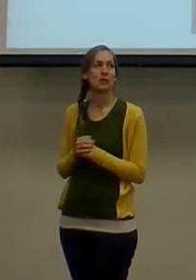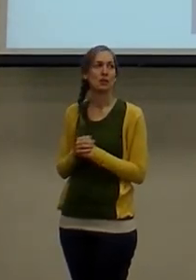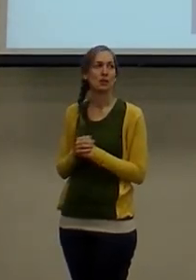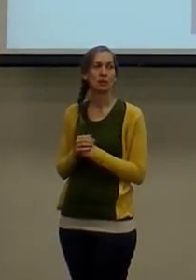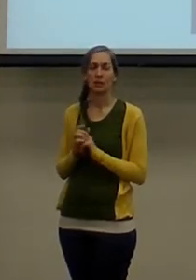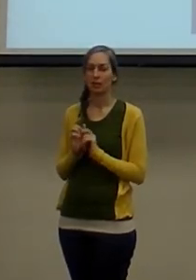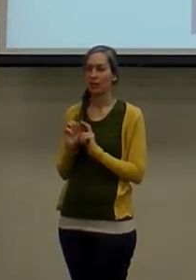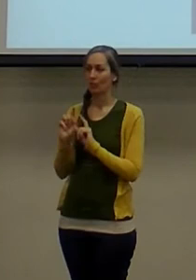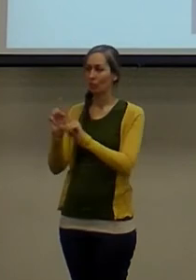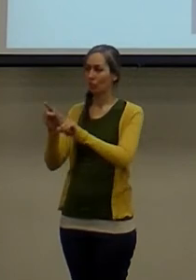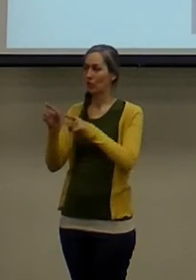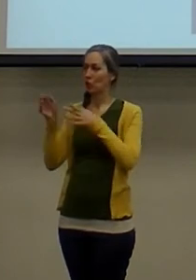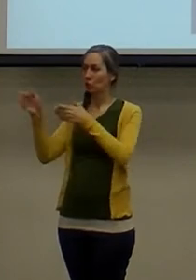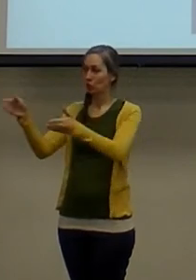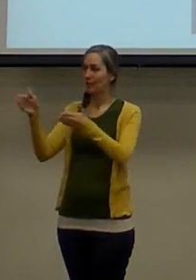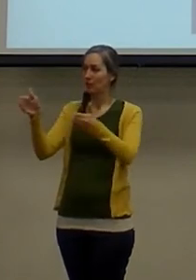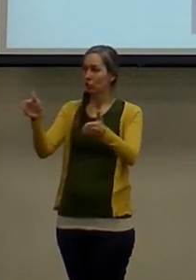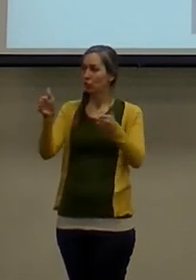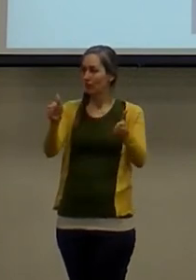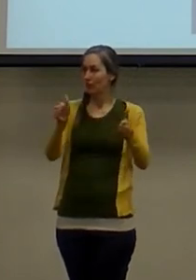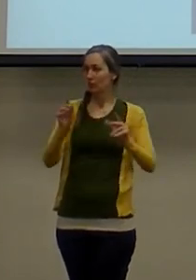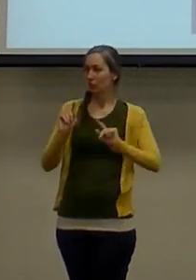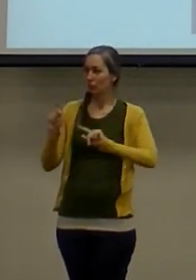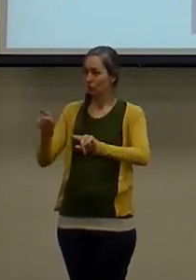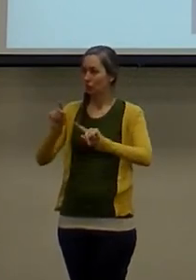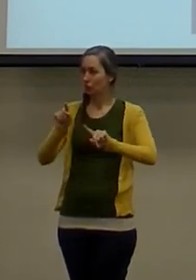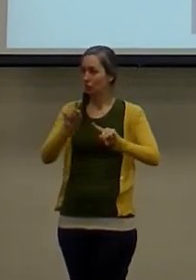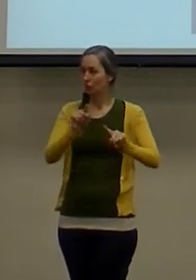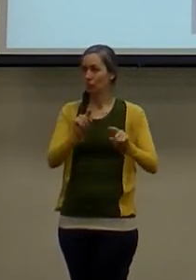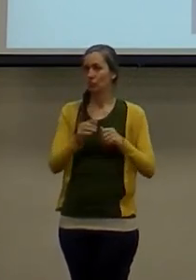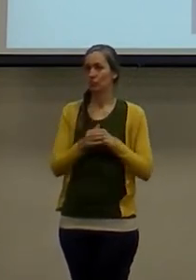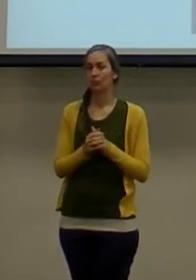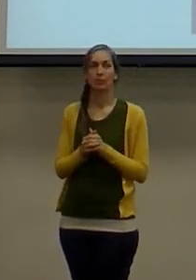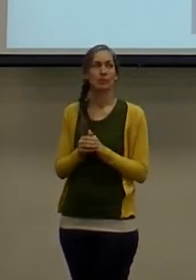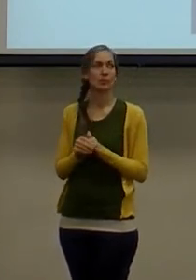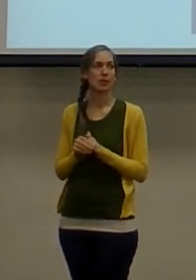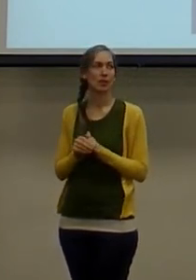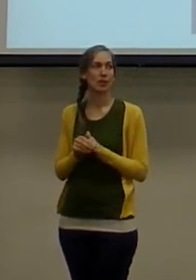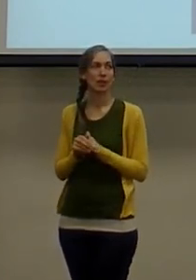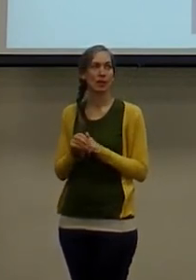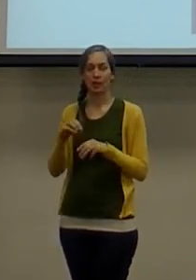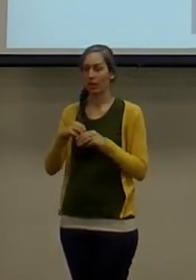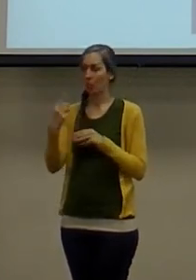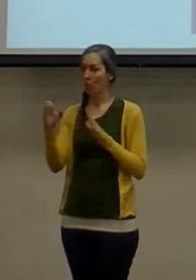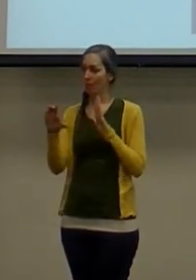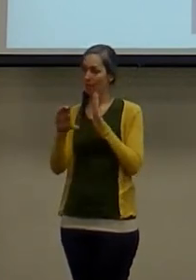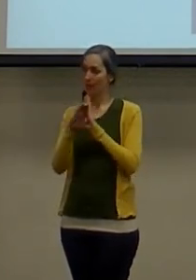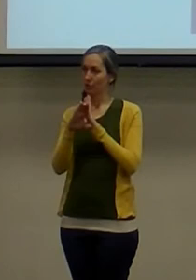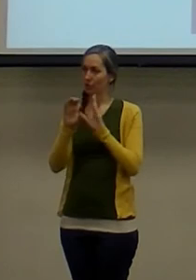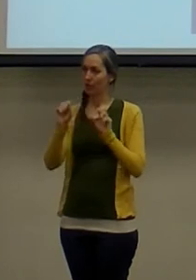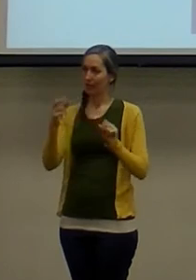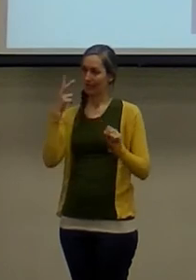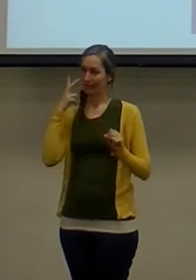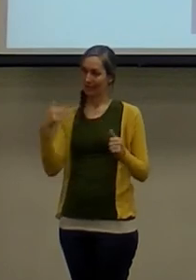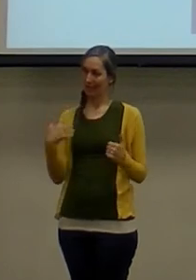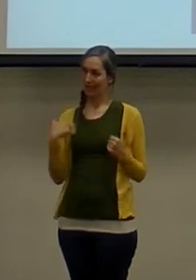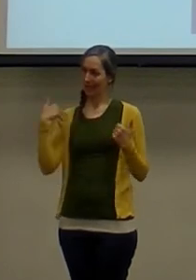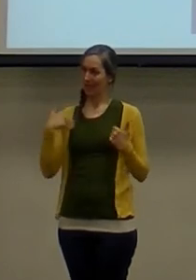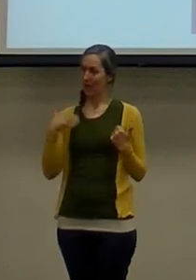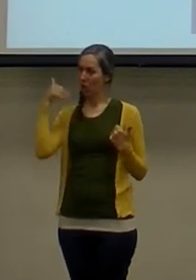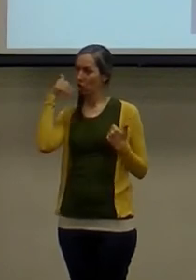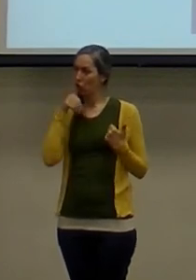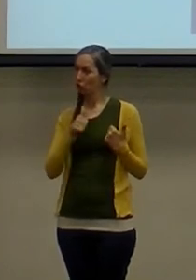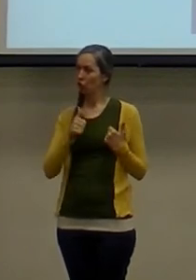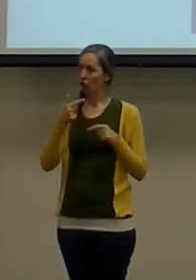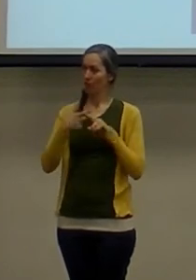They went on the street. The bottom picture, one of the young girls from we call Bangkok